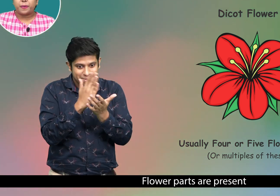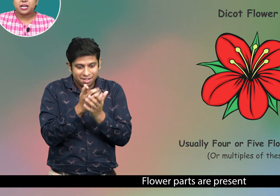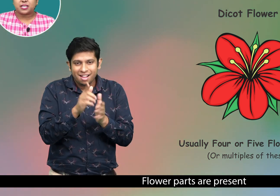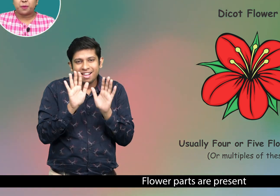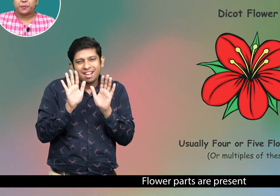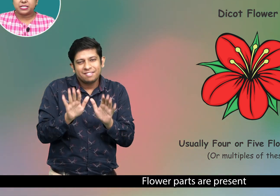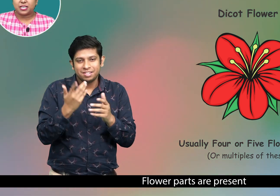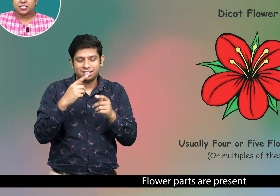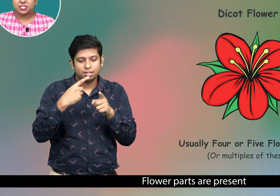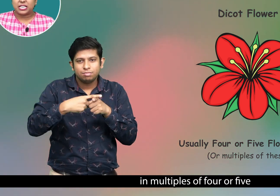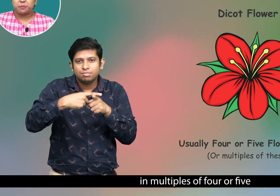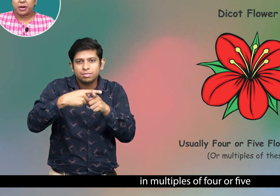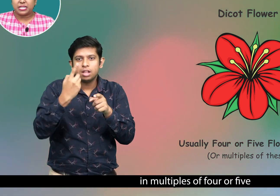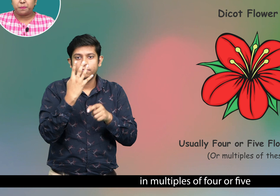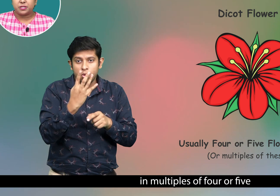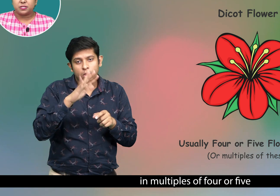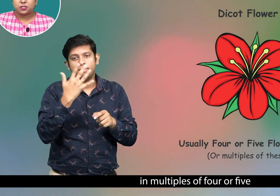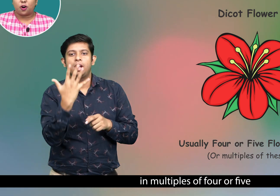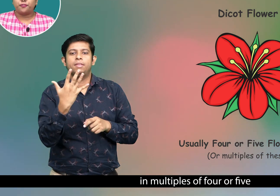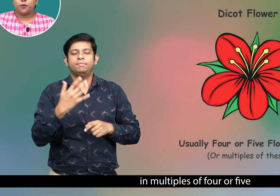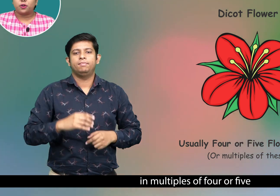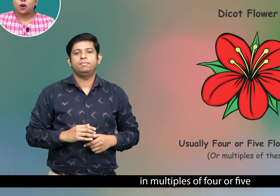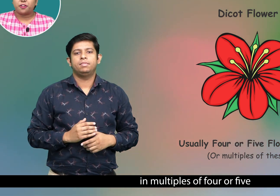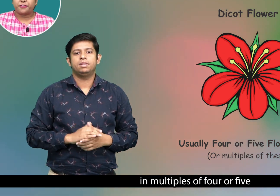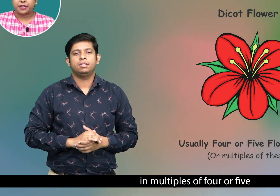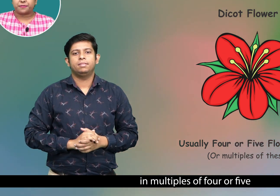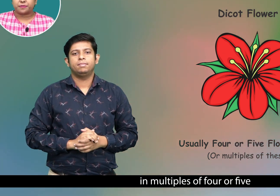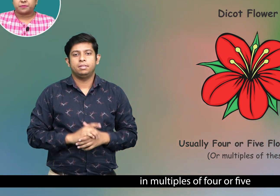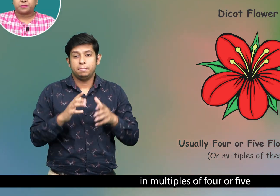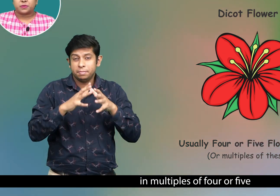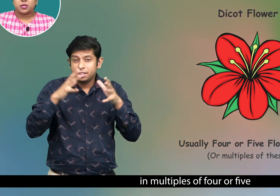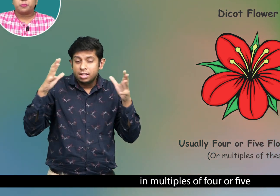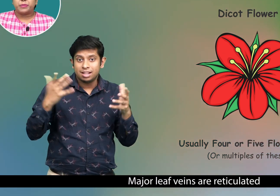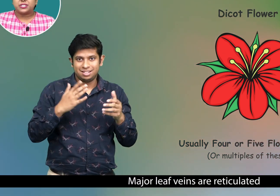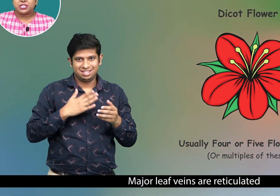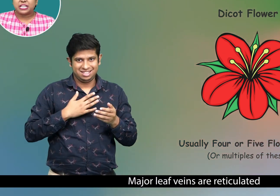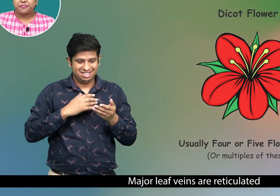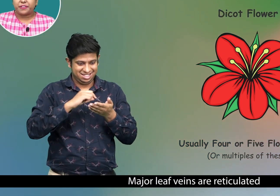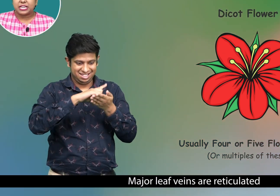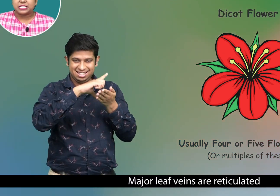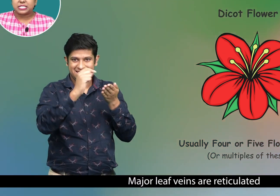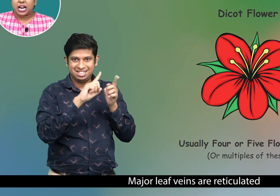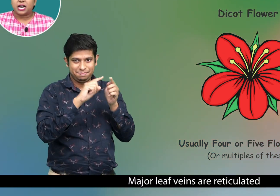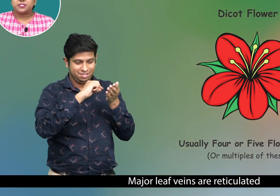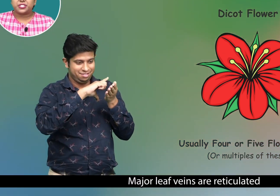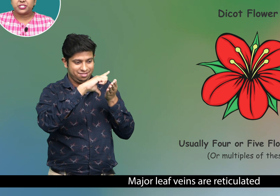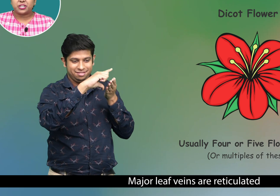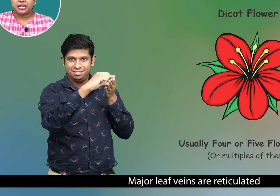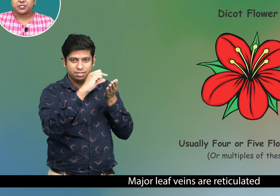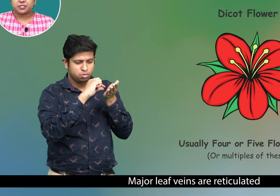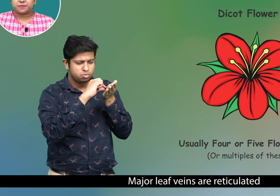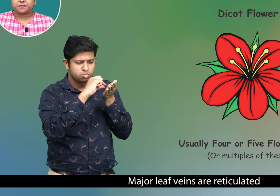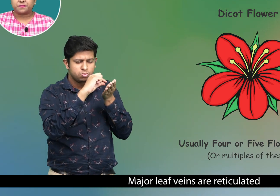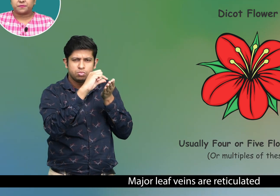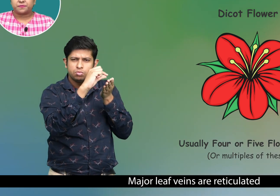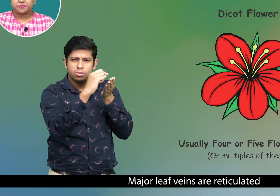Flower parts are present in multiples of 4 or 5. Major leaf veins are